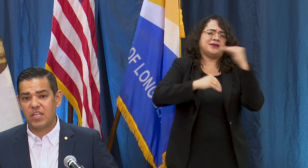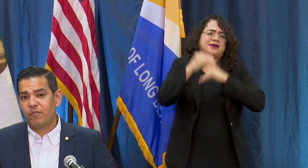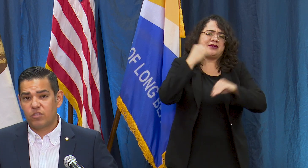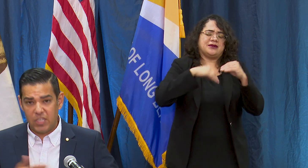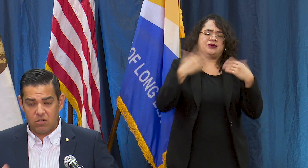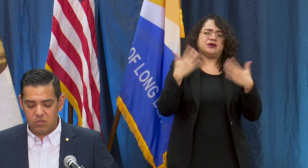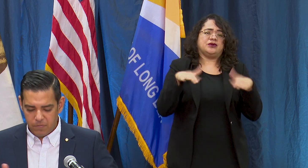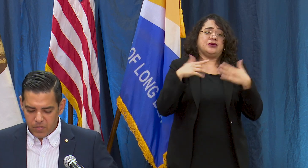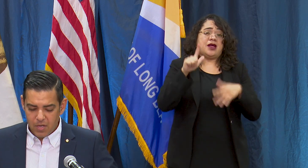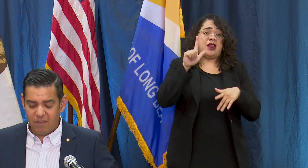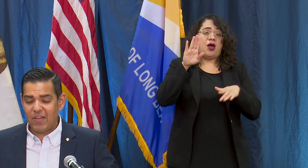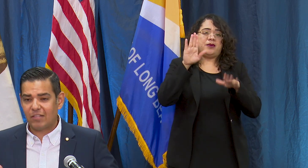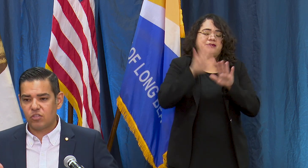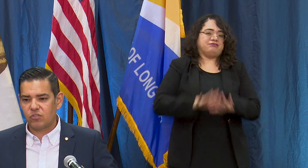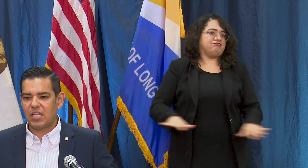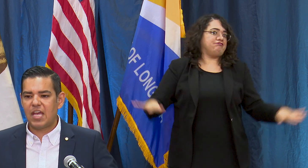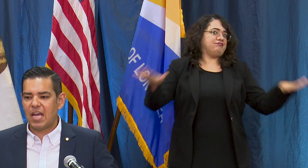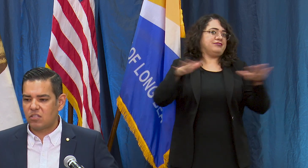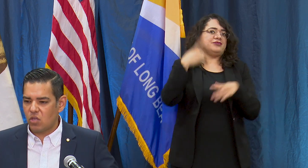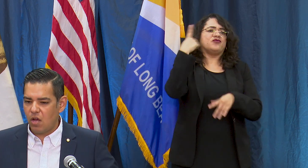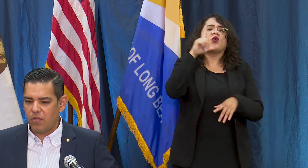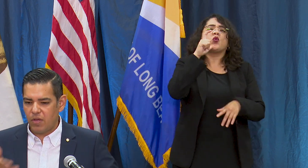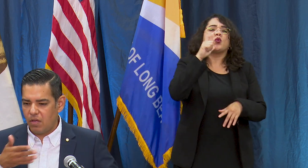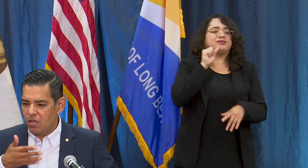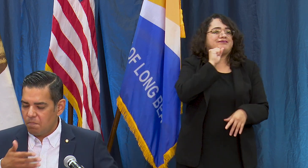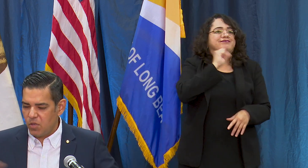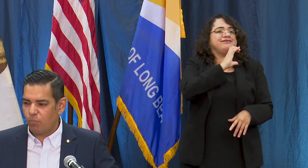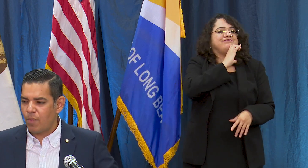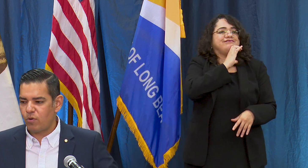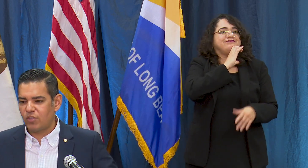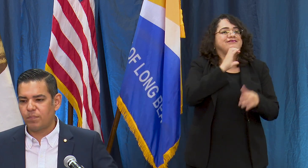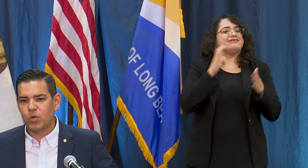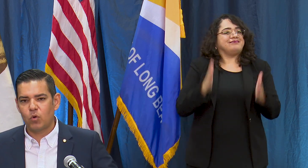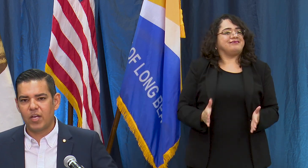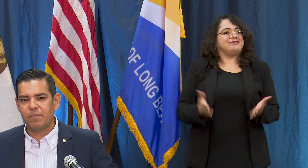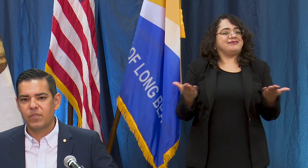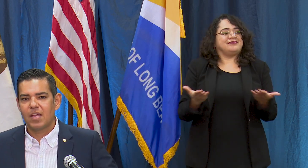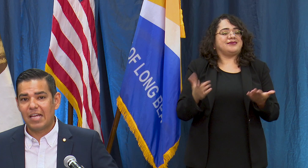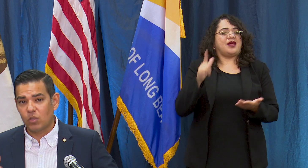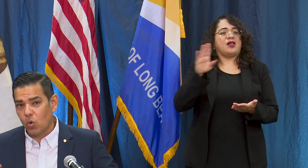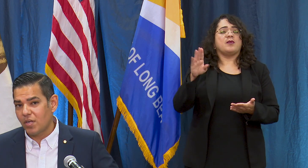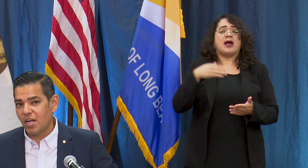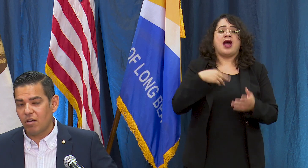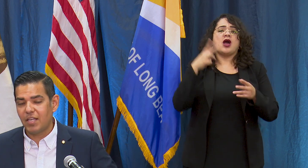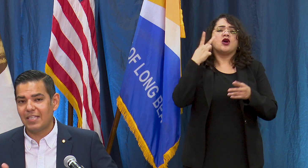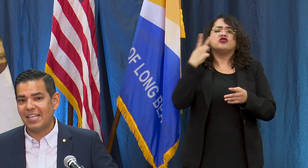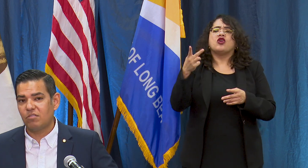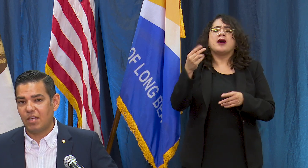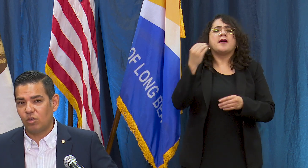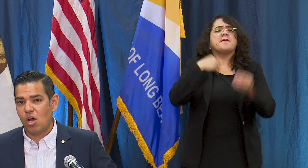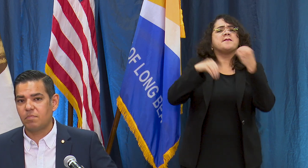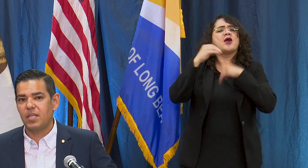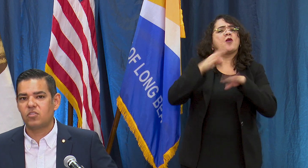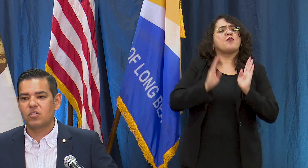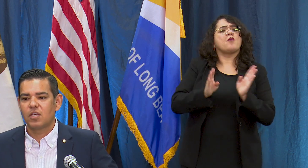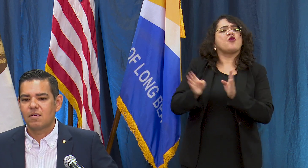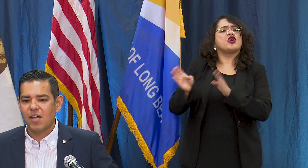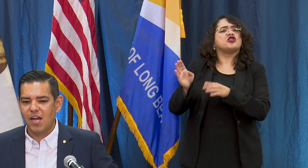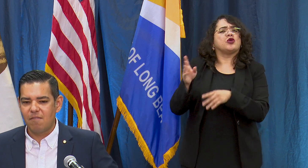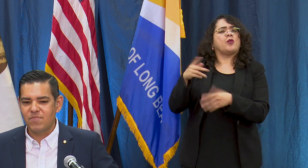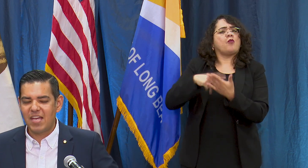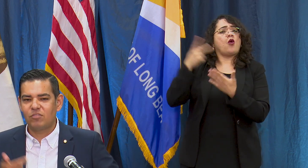the city for seniors. And in fact, just today I saw the meal preparation program at the Ordinary in downtown Long